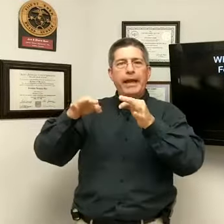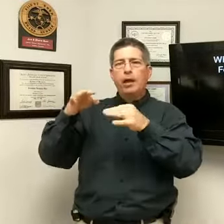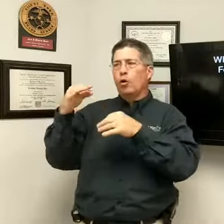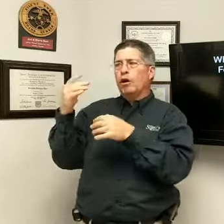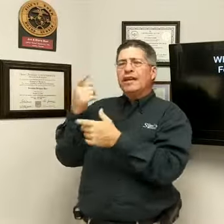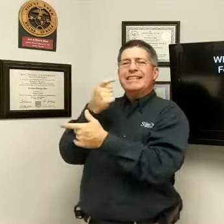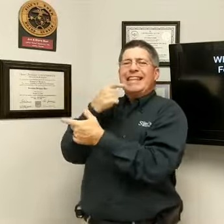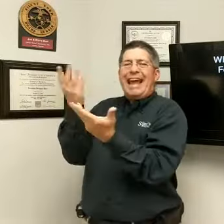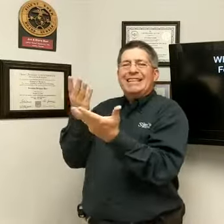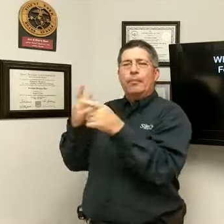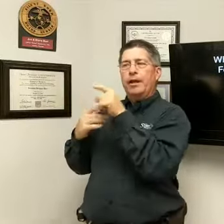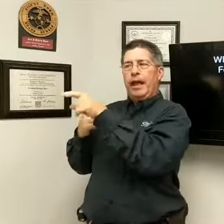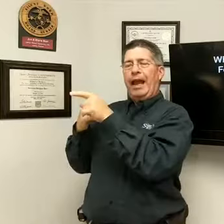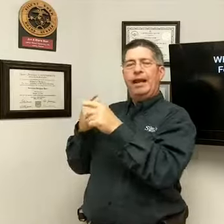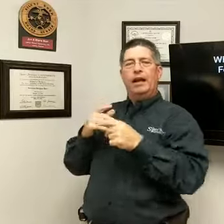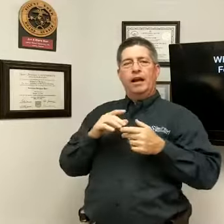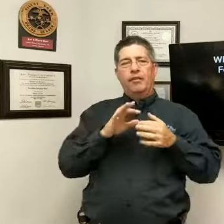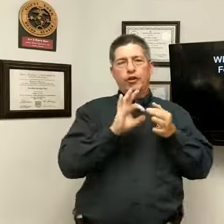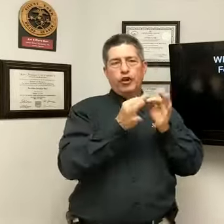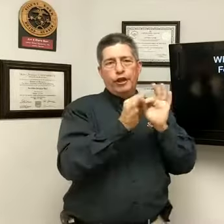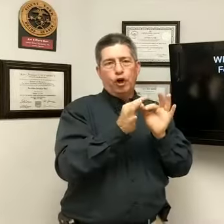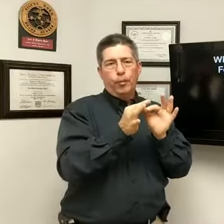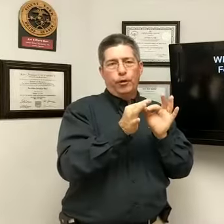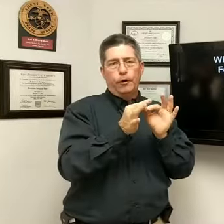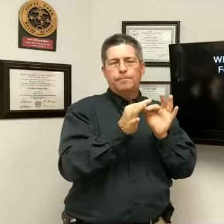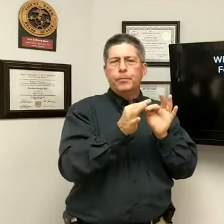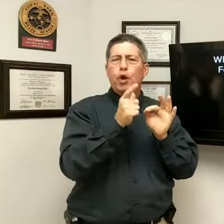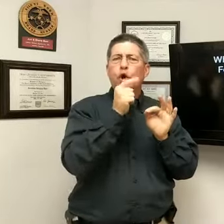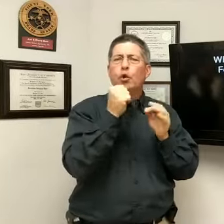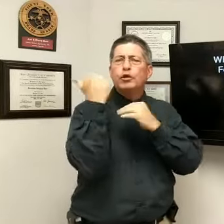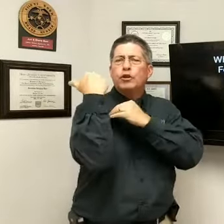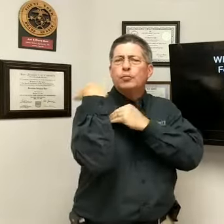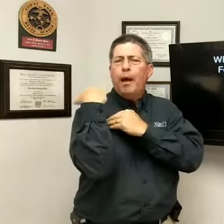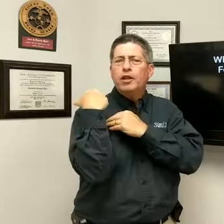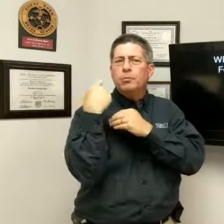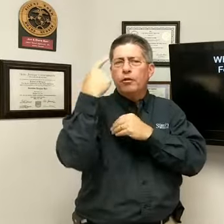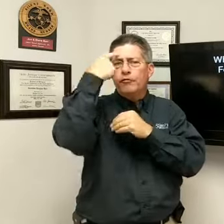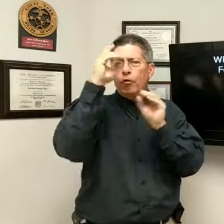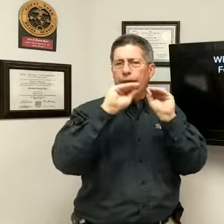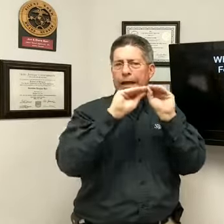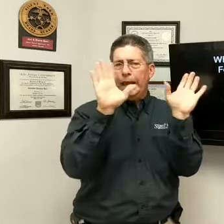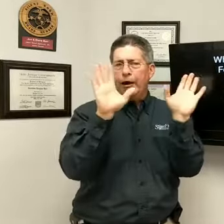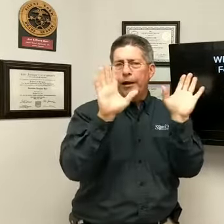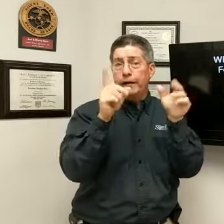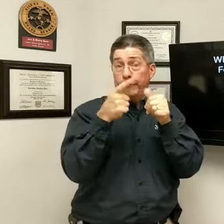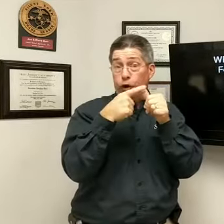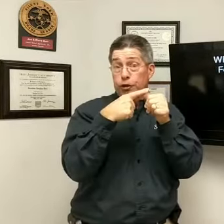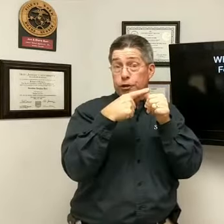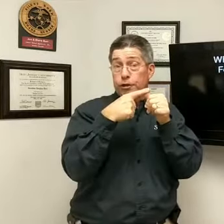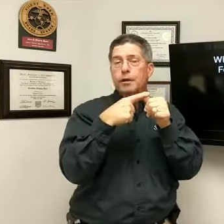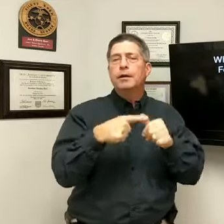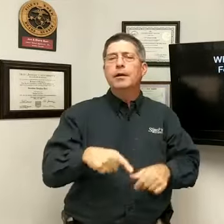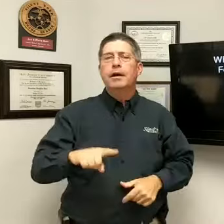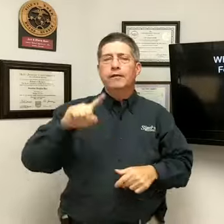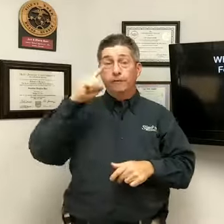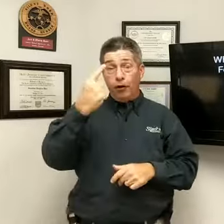or saying something, and there's an interpreter. Who is responsible for the clarity first?